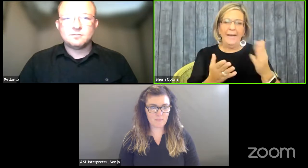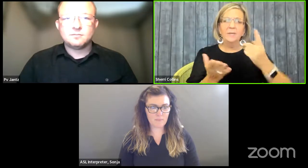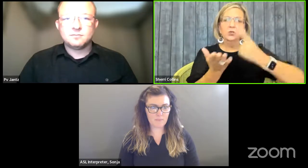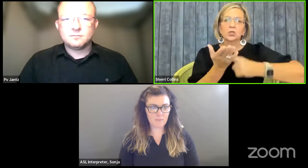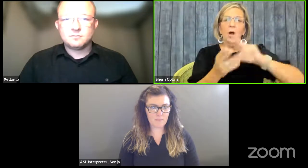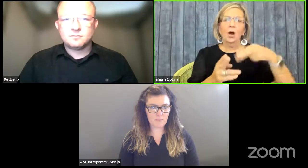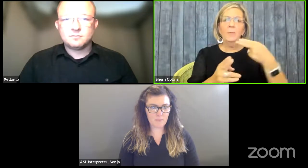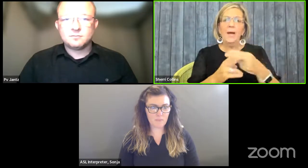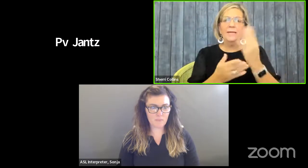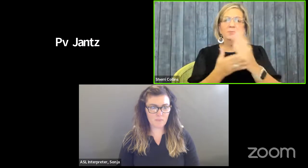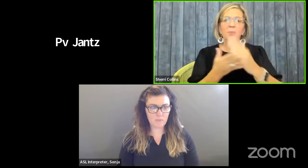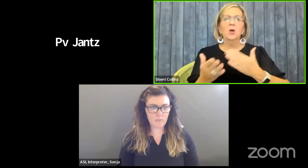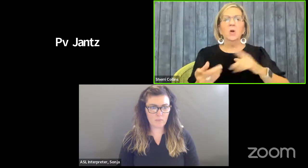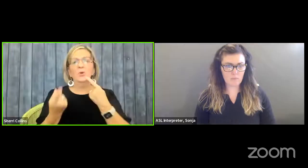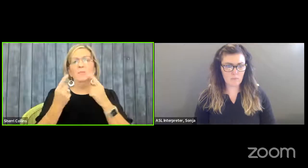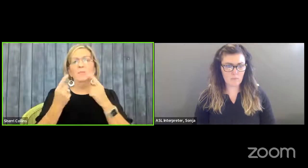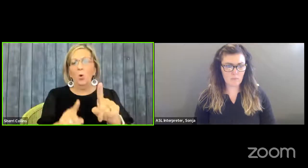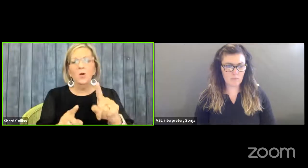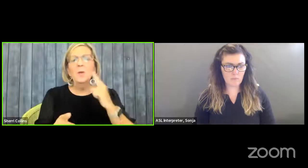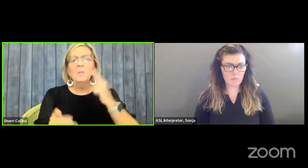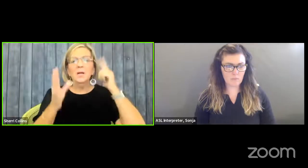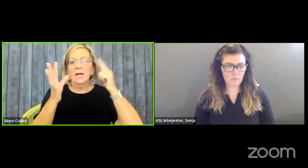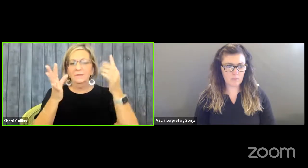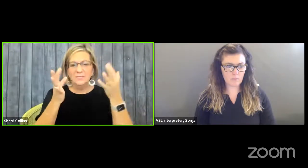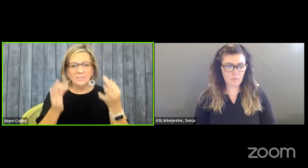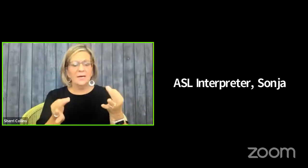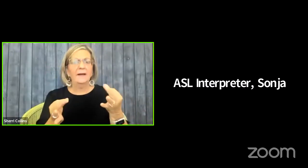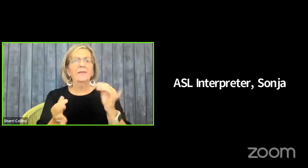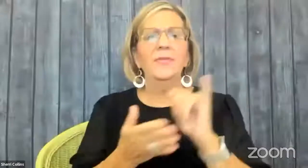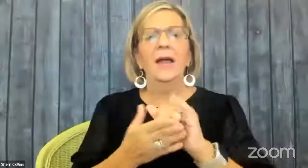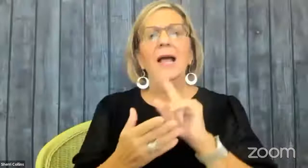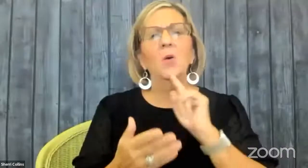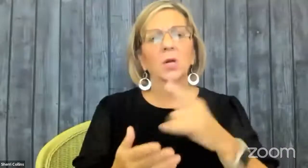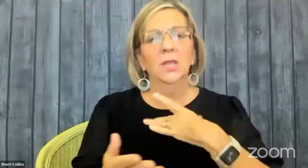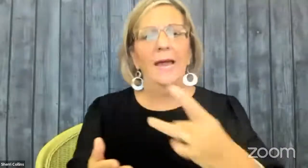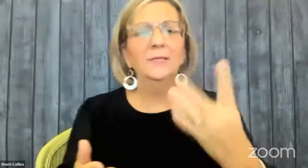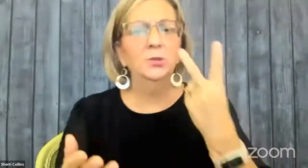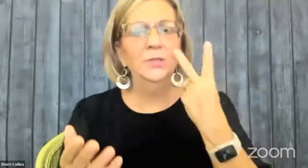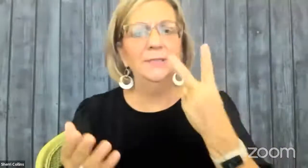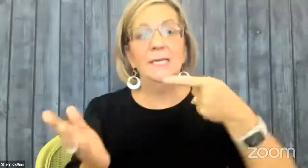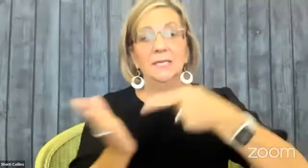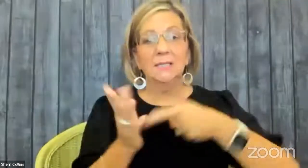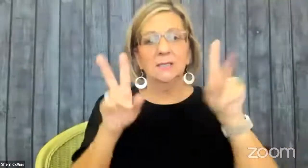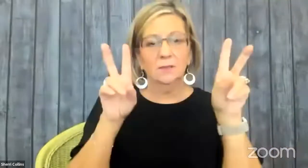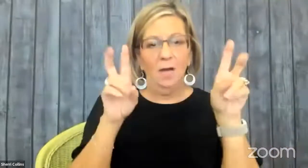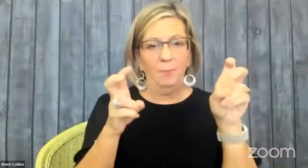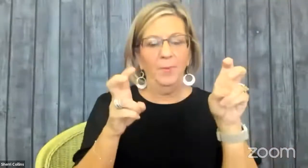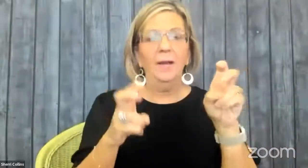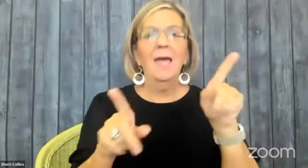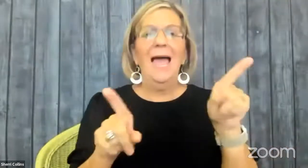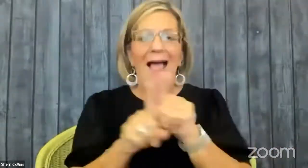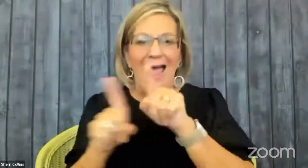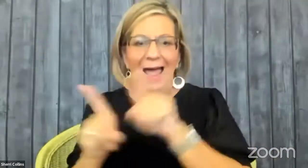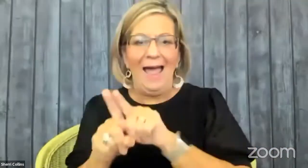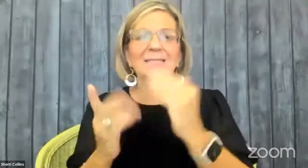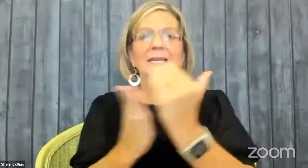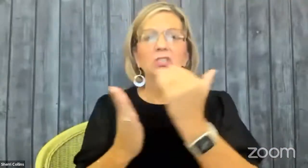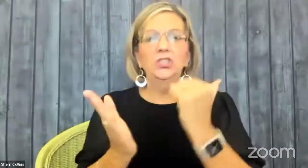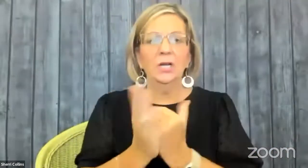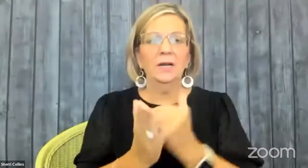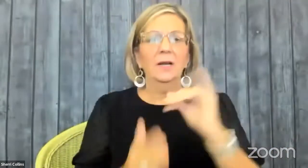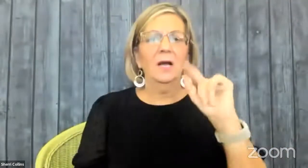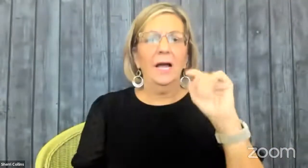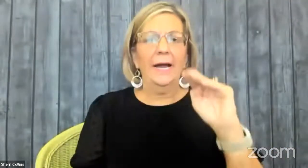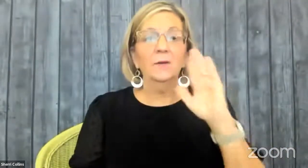was planning to talk about it as part of my report, but I decided that I would like to see this topic as